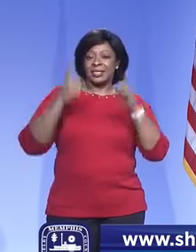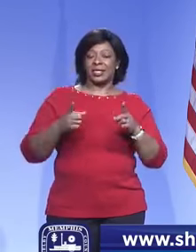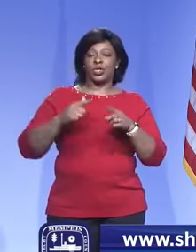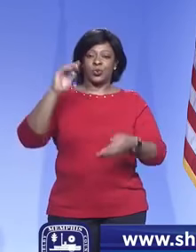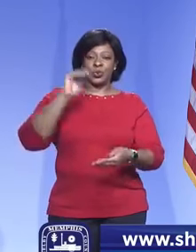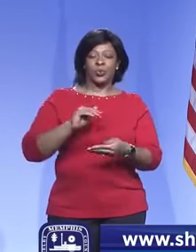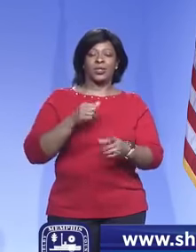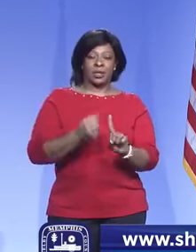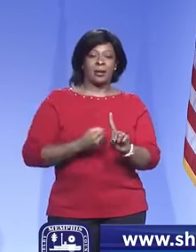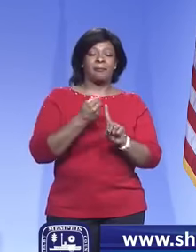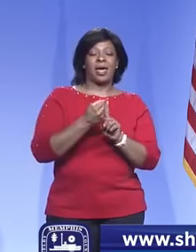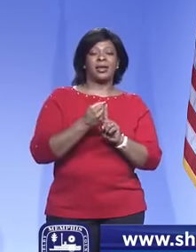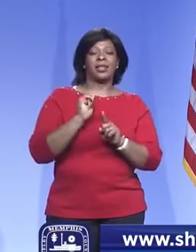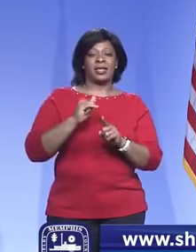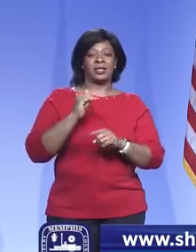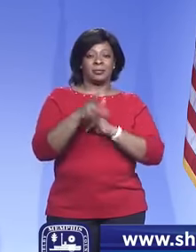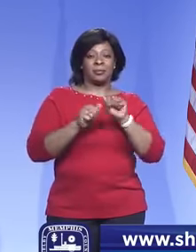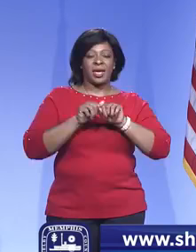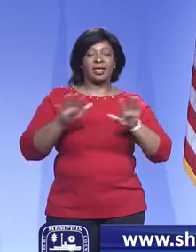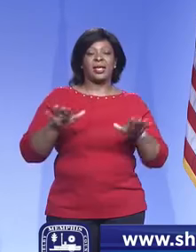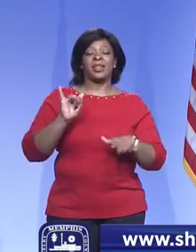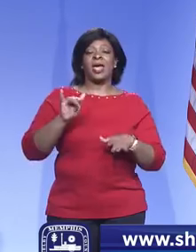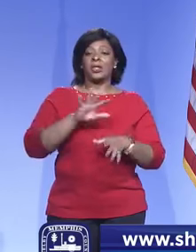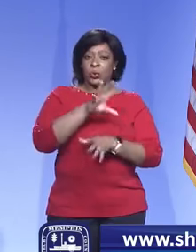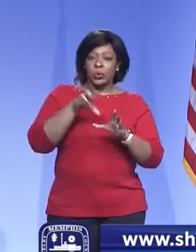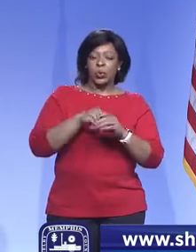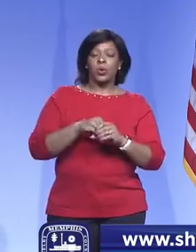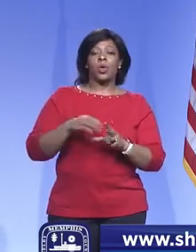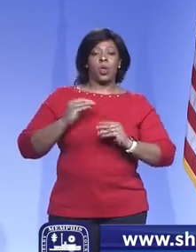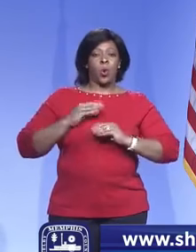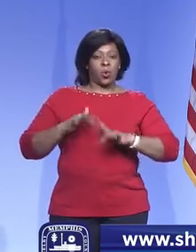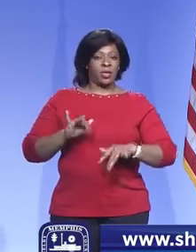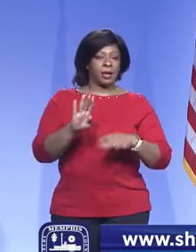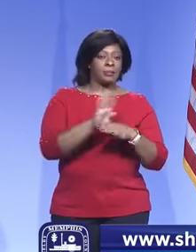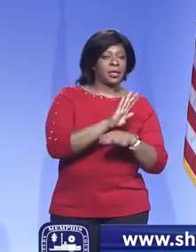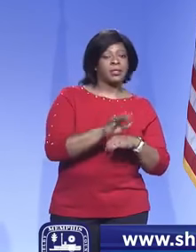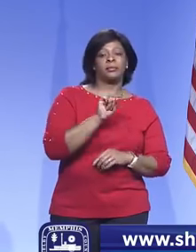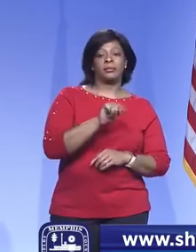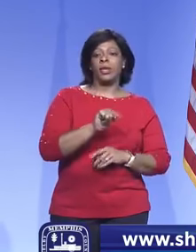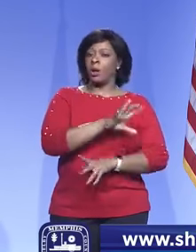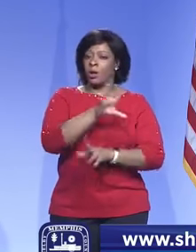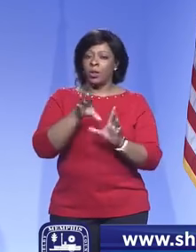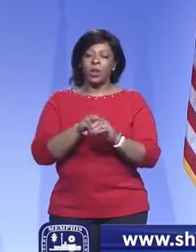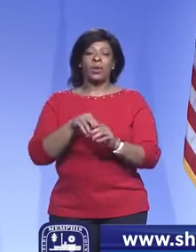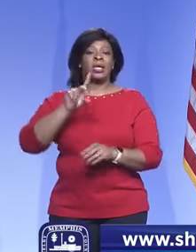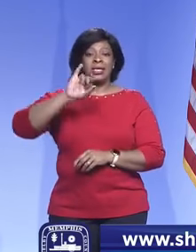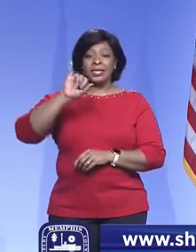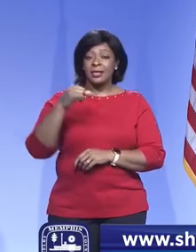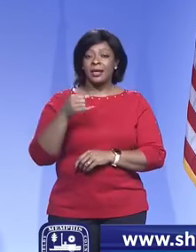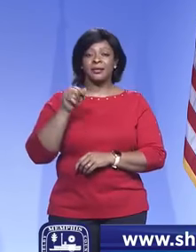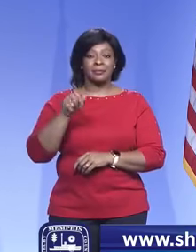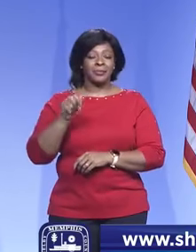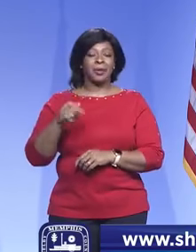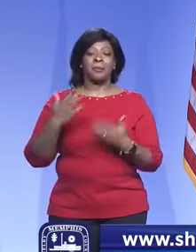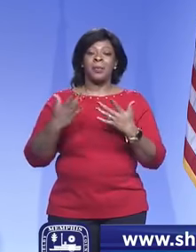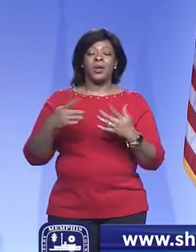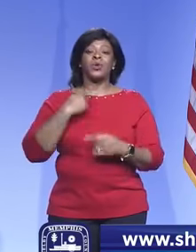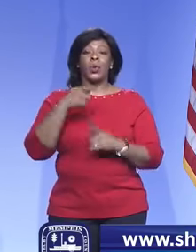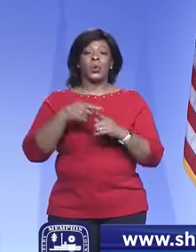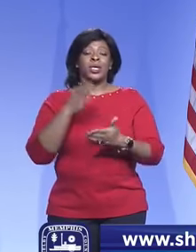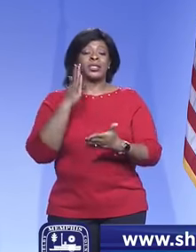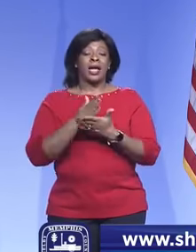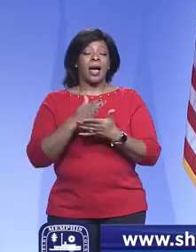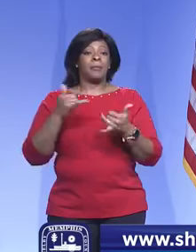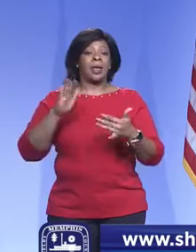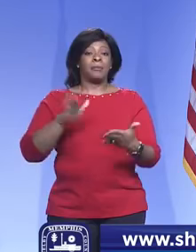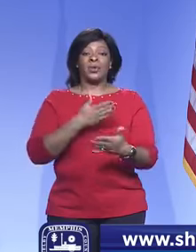the impact of the pandemic. So that includes the owner of a business. It includes DJs who may have been told to stop